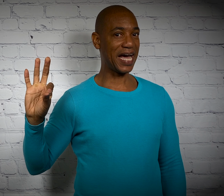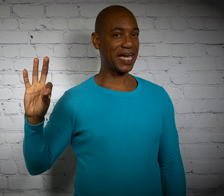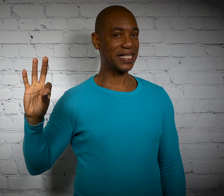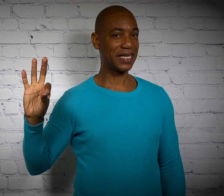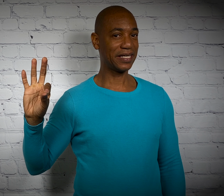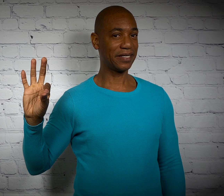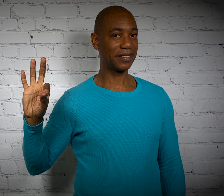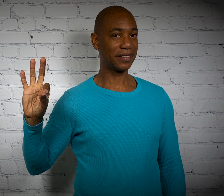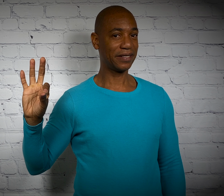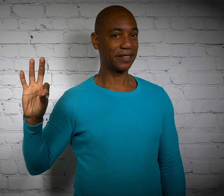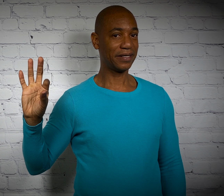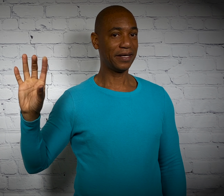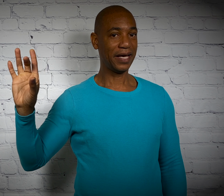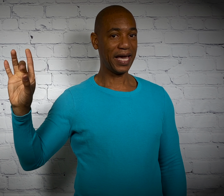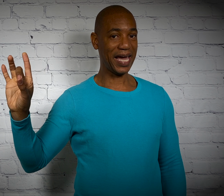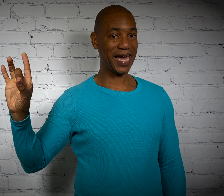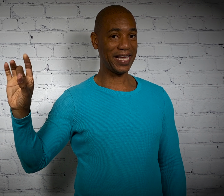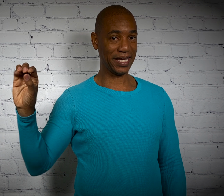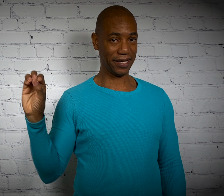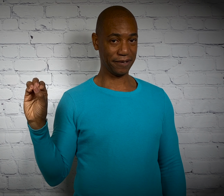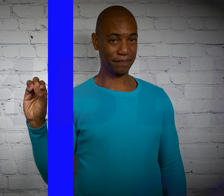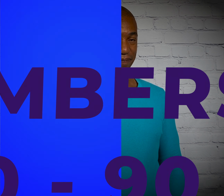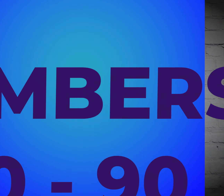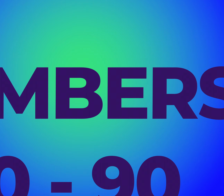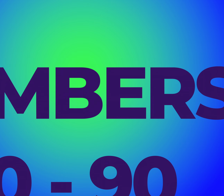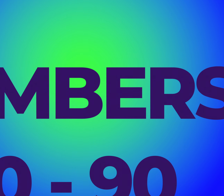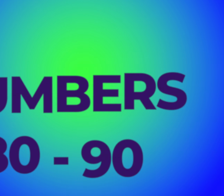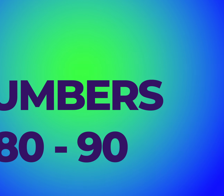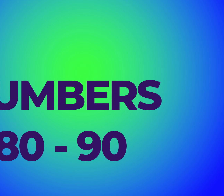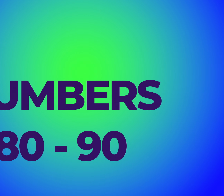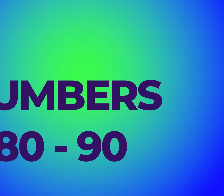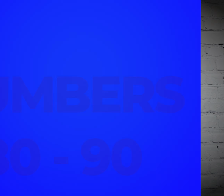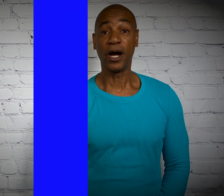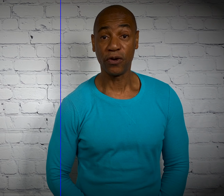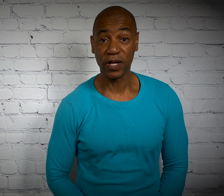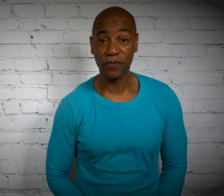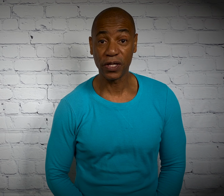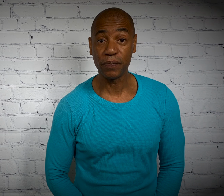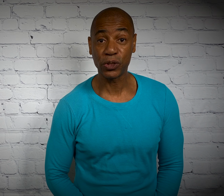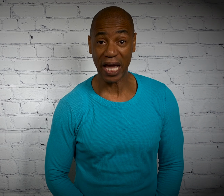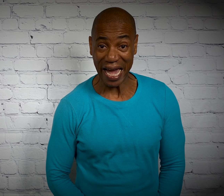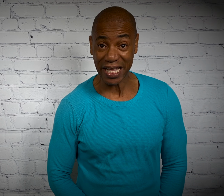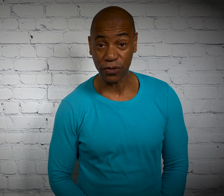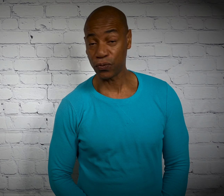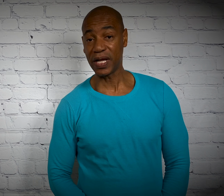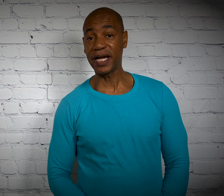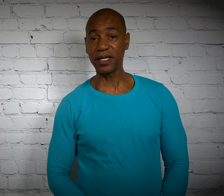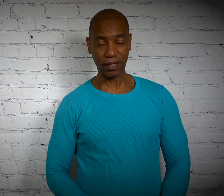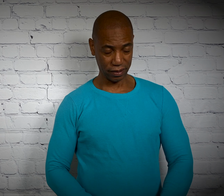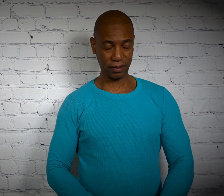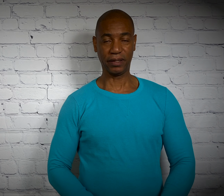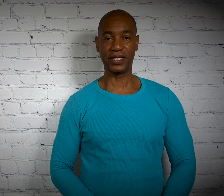79, 80. Are you ready for numbers 80 through 90? Let's